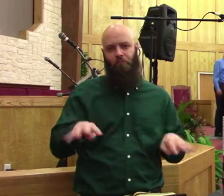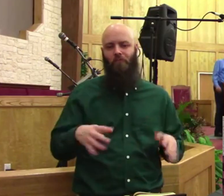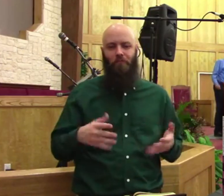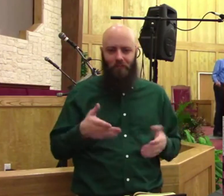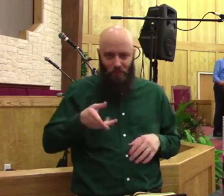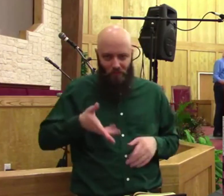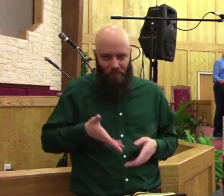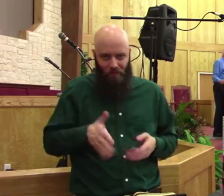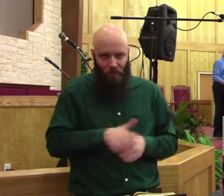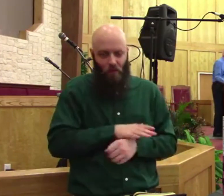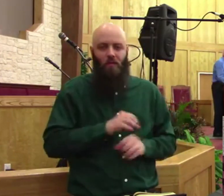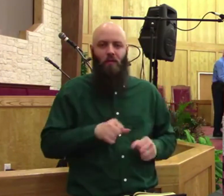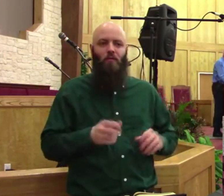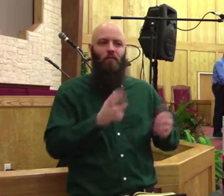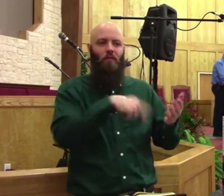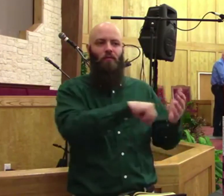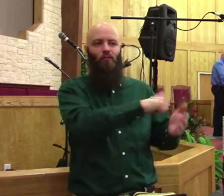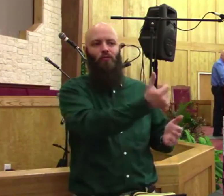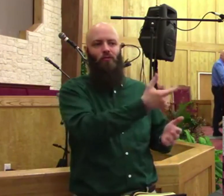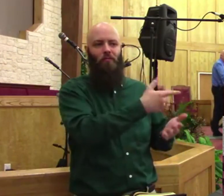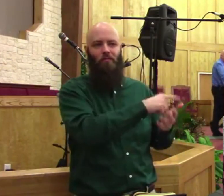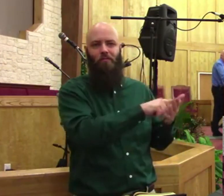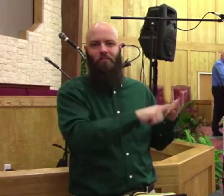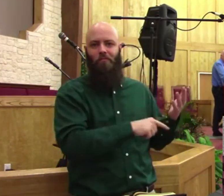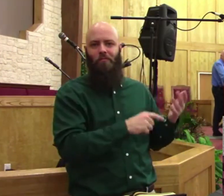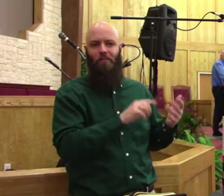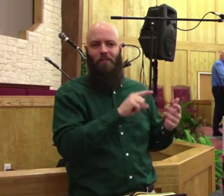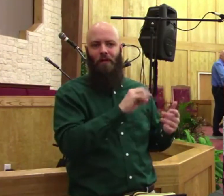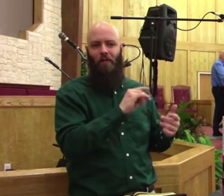read Xenophon or Herodotus or somebody like that